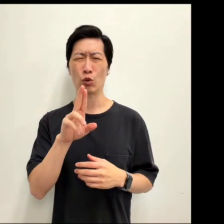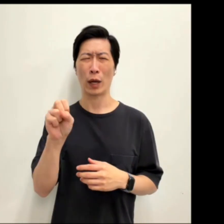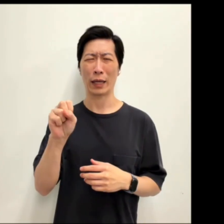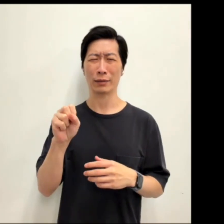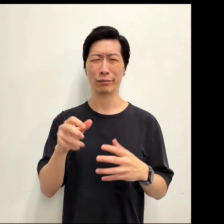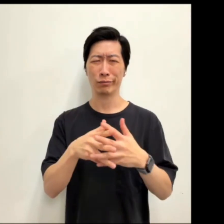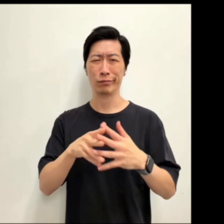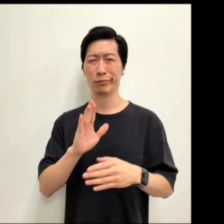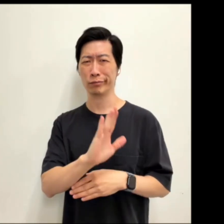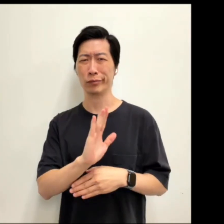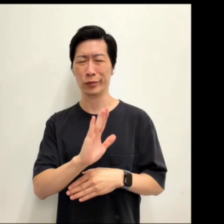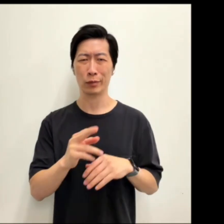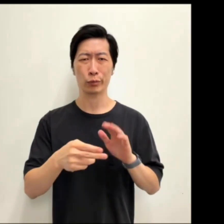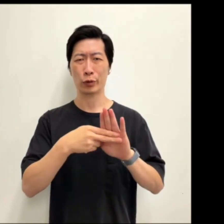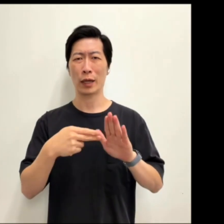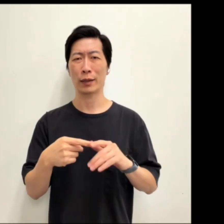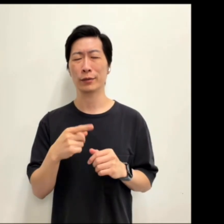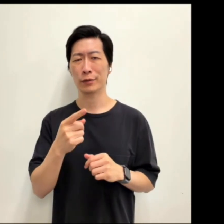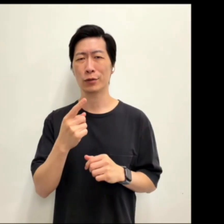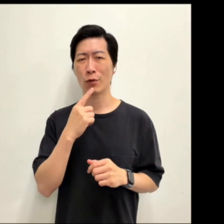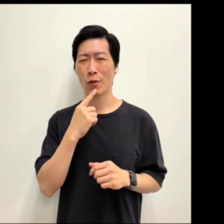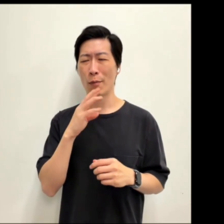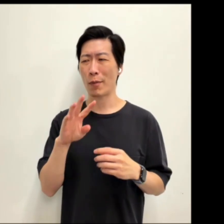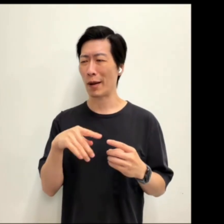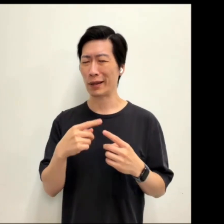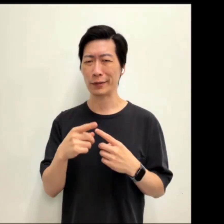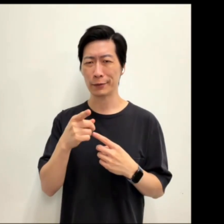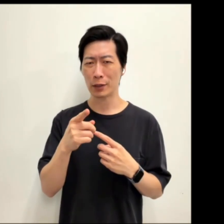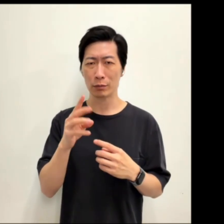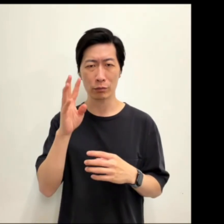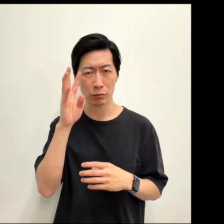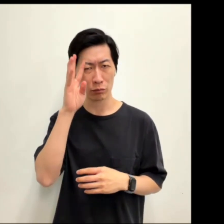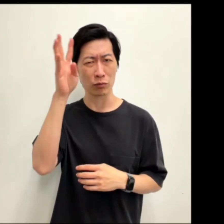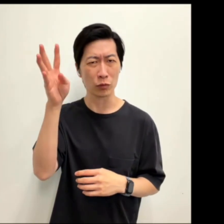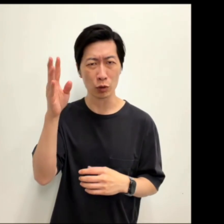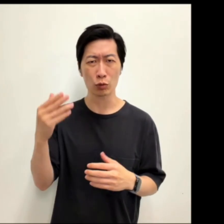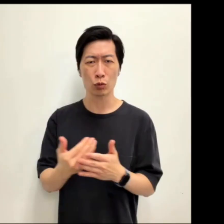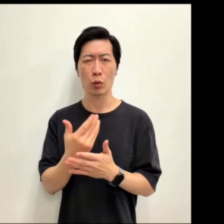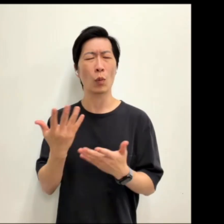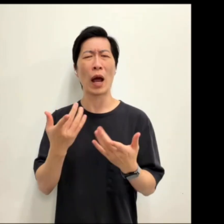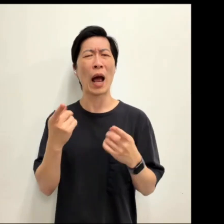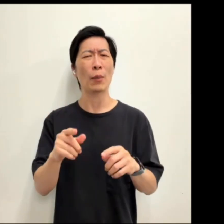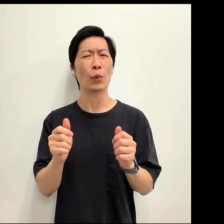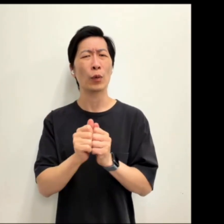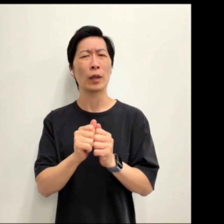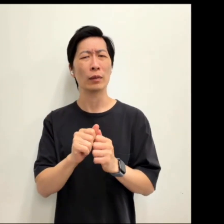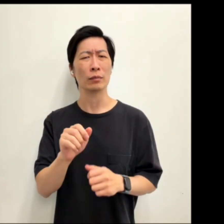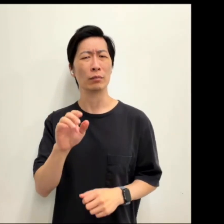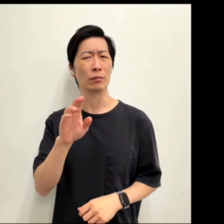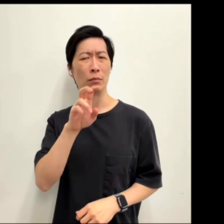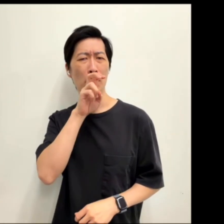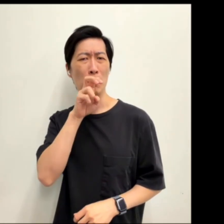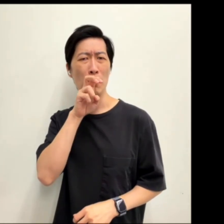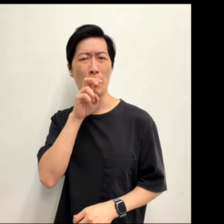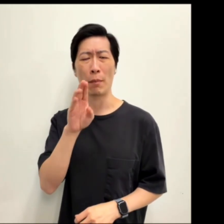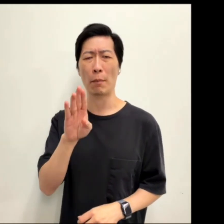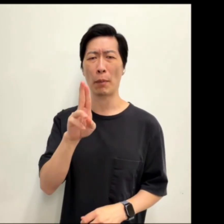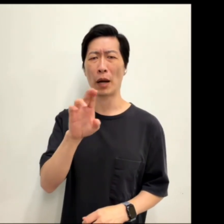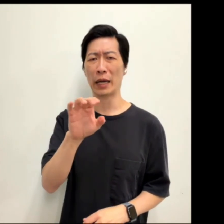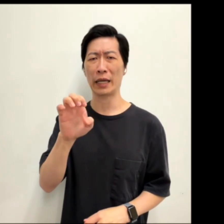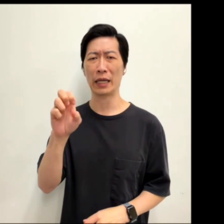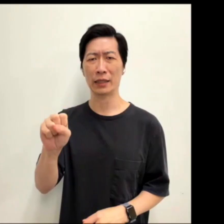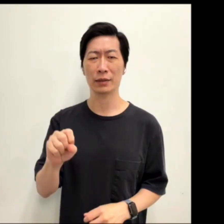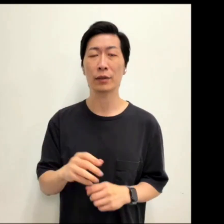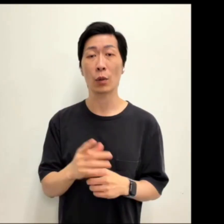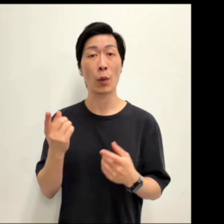Yeah. But this shows, I think, how you've always had an orientation to think slightly differently or innovatively. Yeah. What happened with Buc-ee's? So this